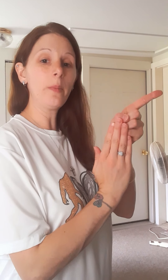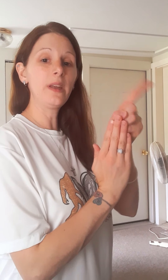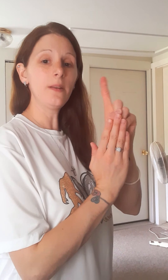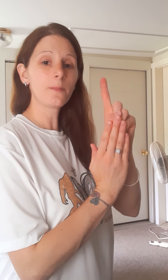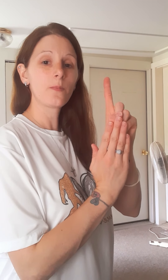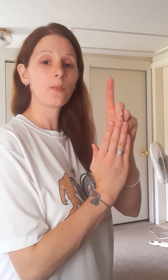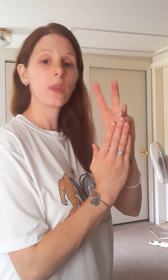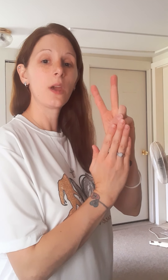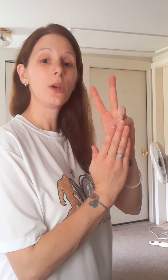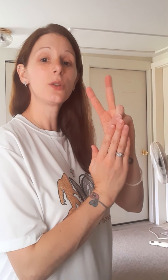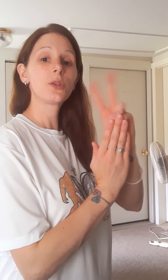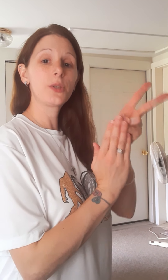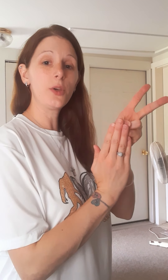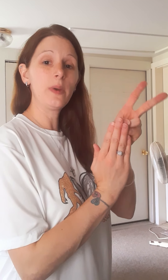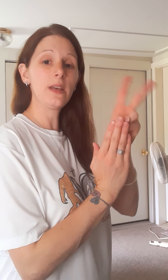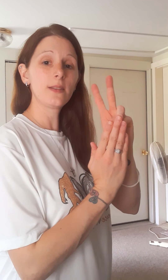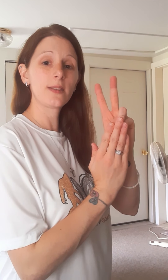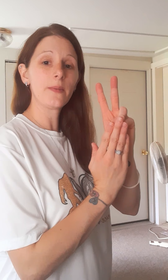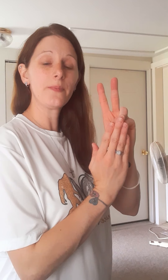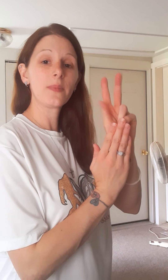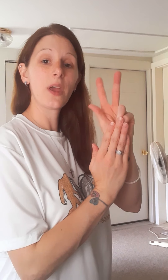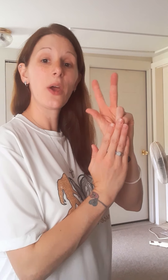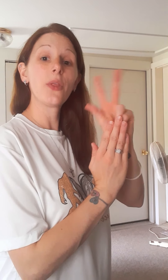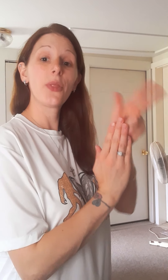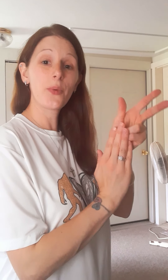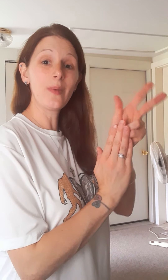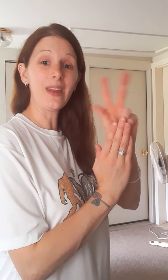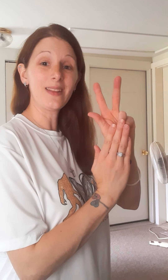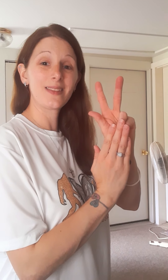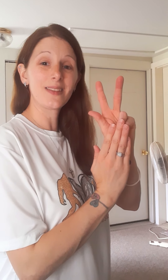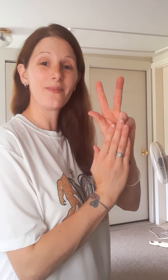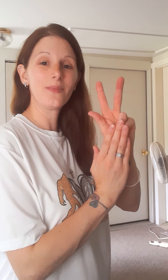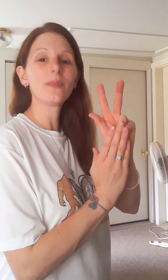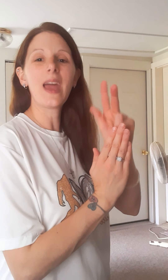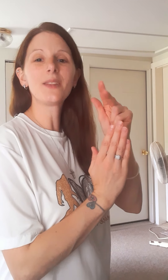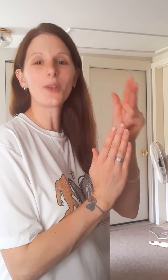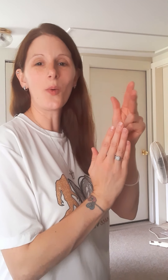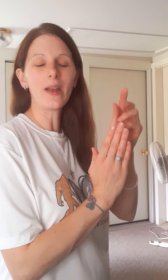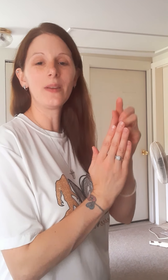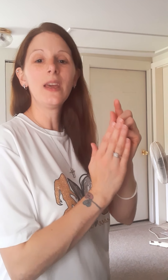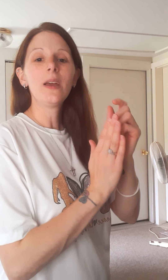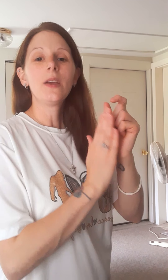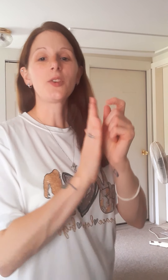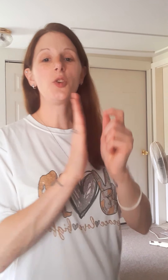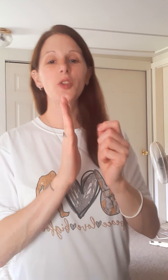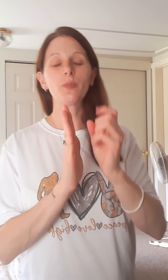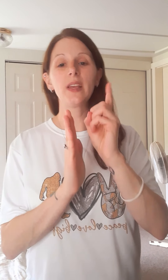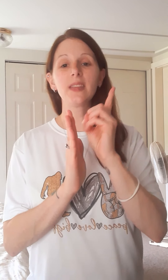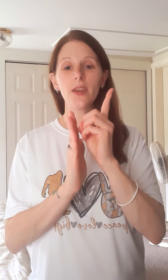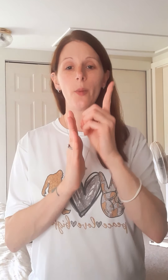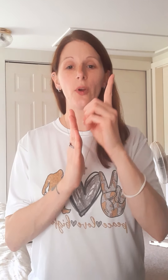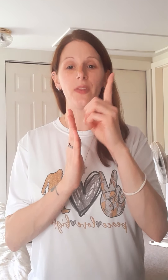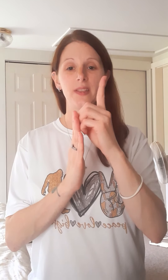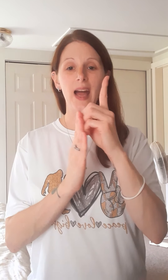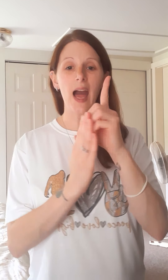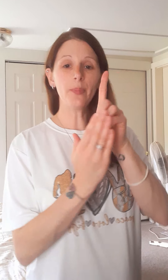minute, 2 minutes, 3 minutes, and so on. So you just place that number at the top of